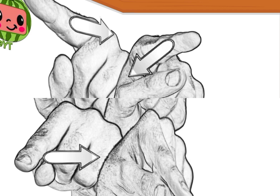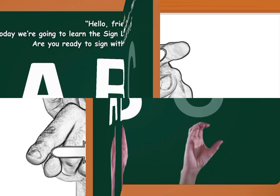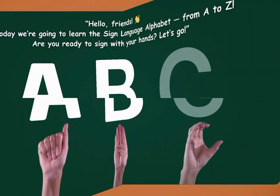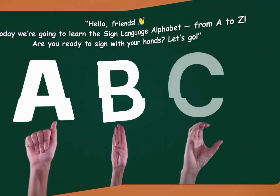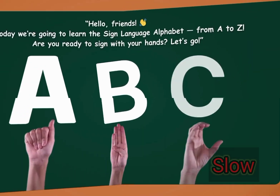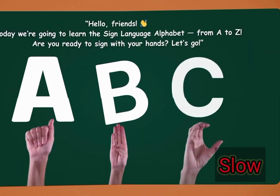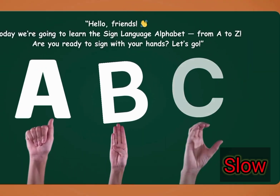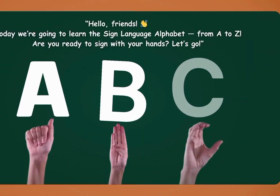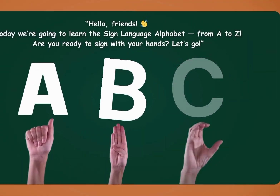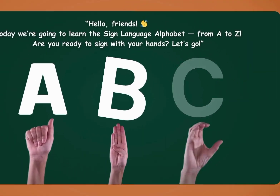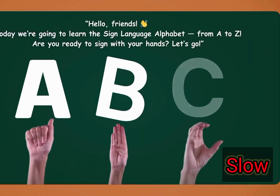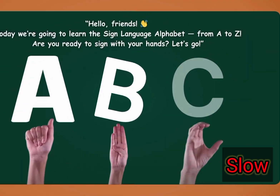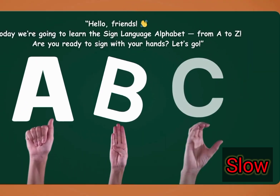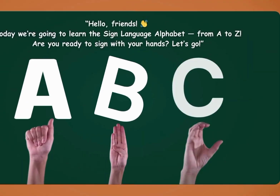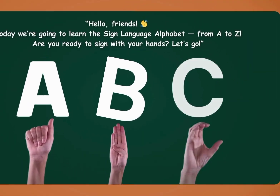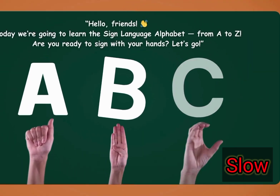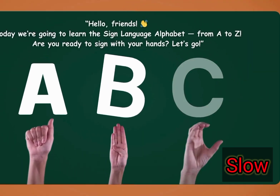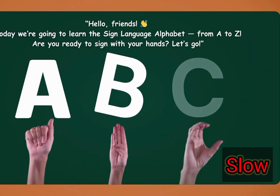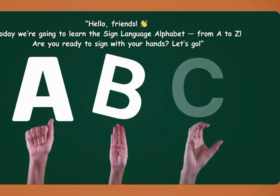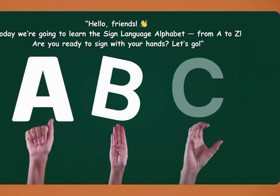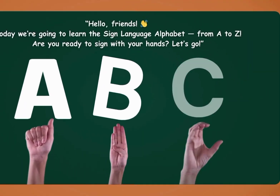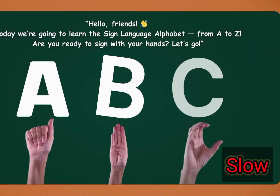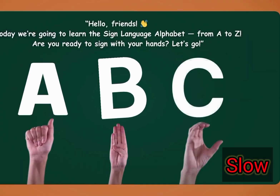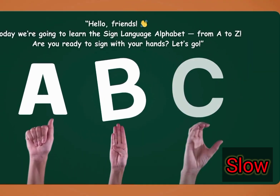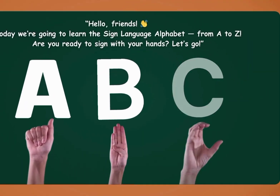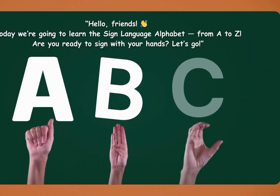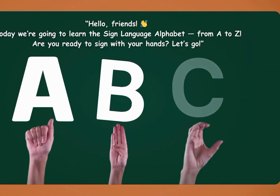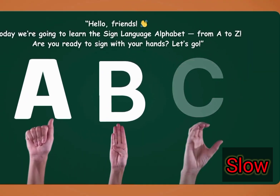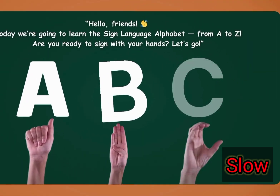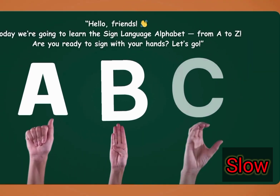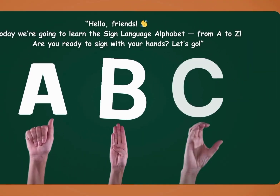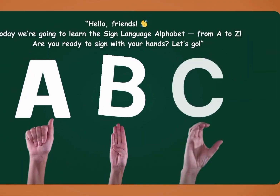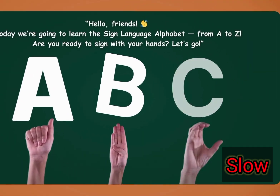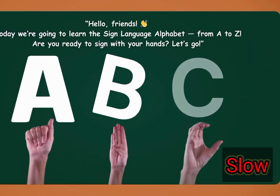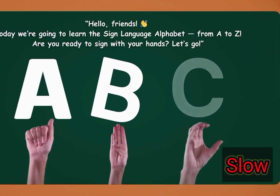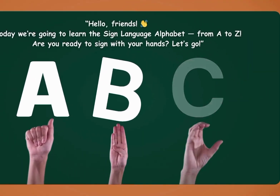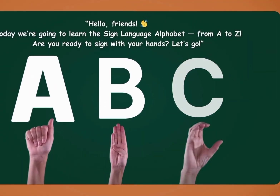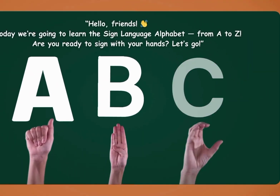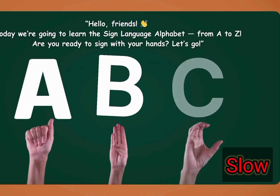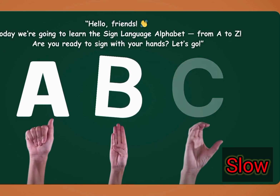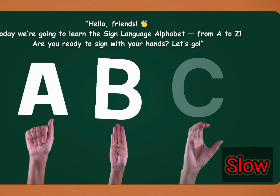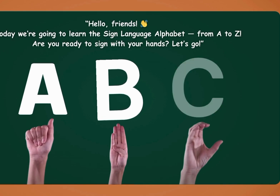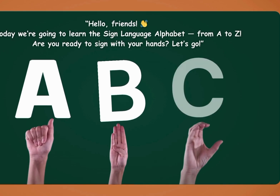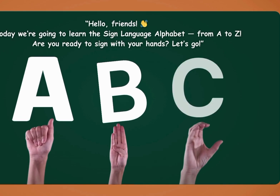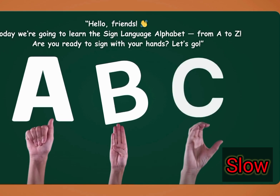Hello, friends. Today we're going to learn the sign language alphabet from A to